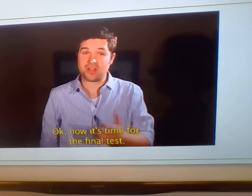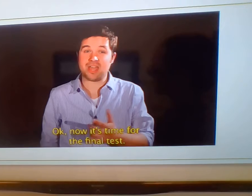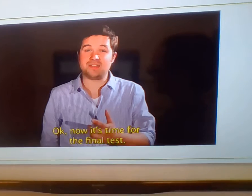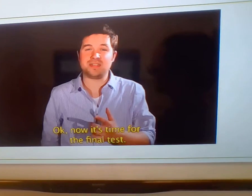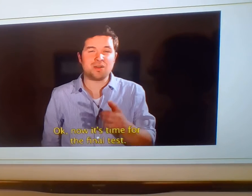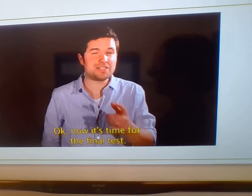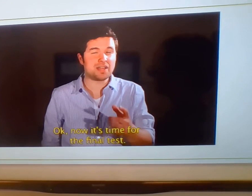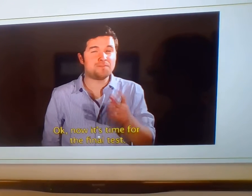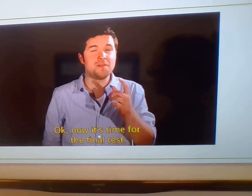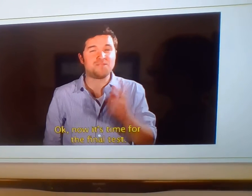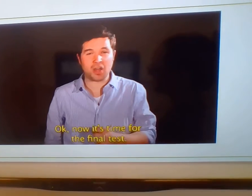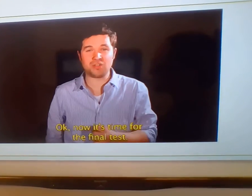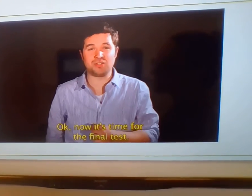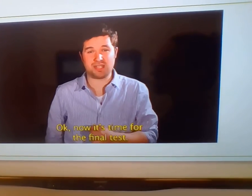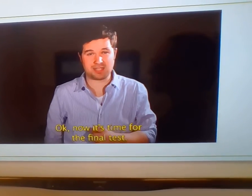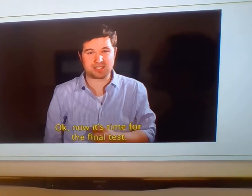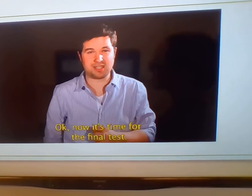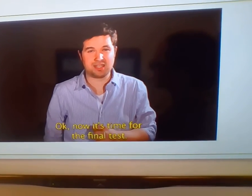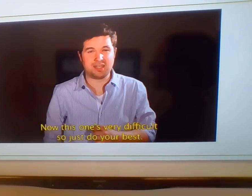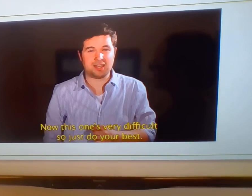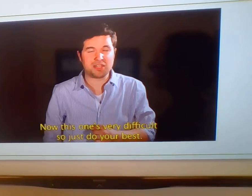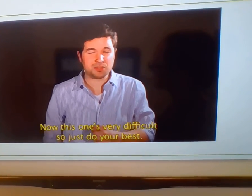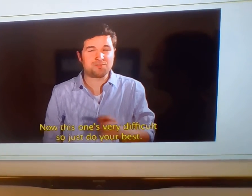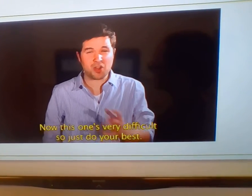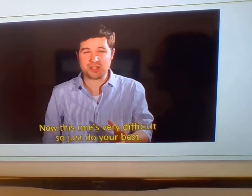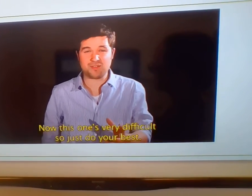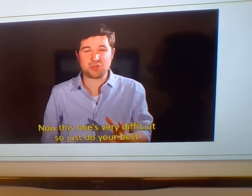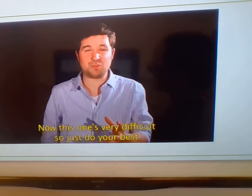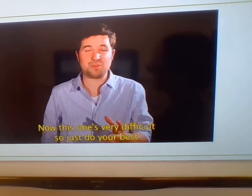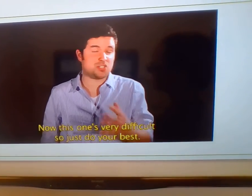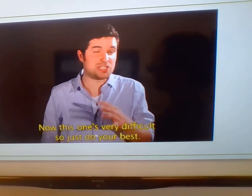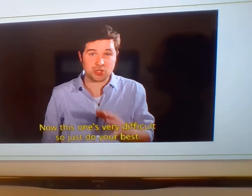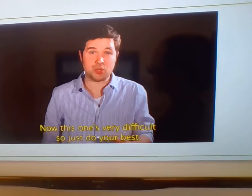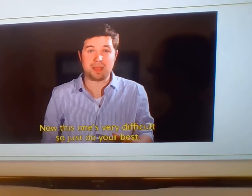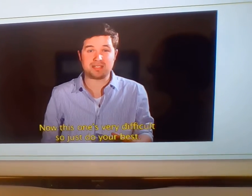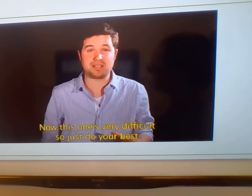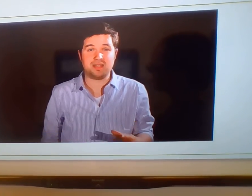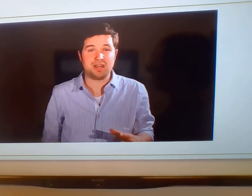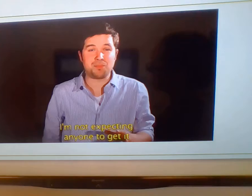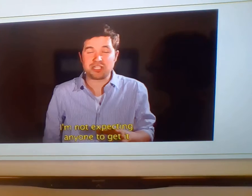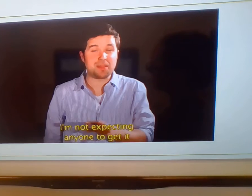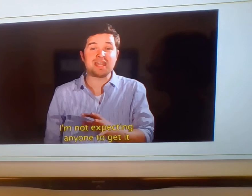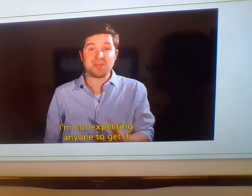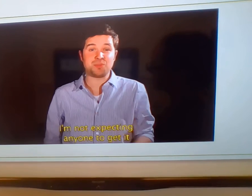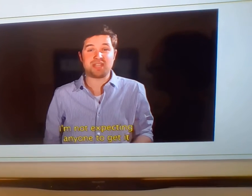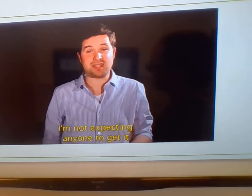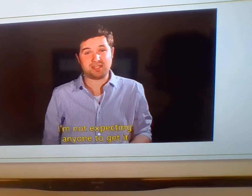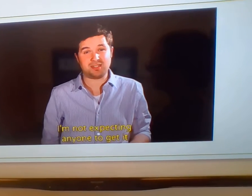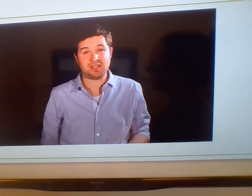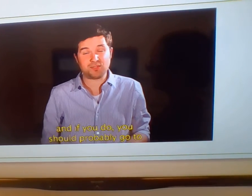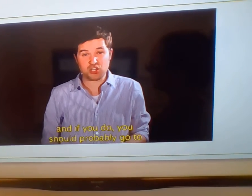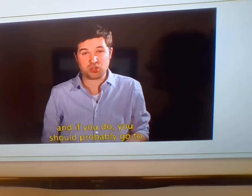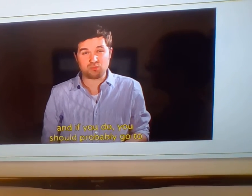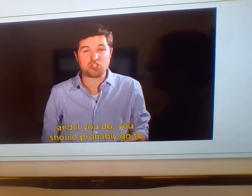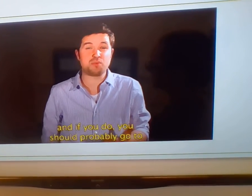Okay, now it's time for the final test. Now this one's very difficult, so just do your best. I'm not expecting anyone to get it, and if you do, you should probably go